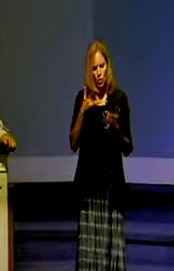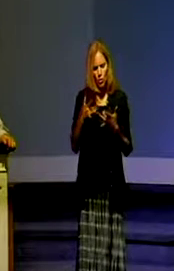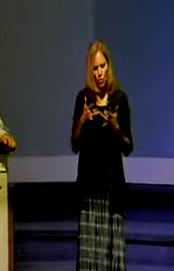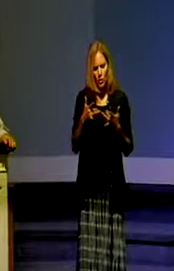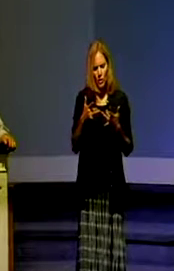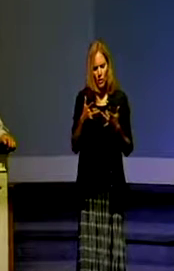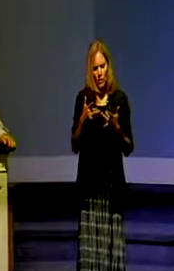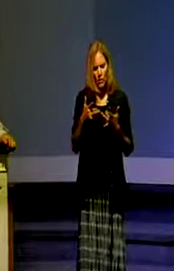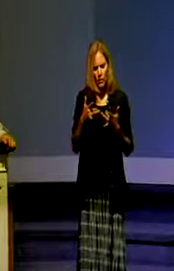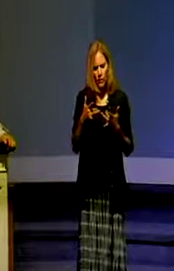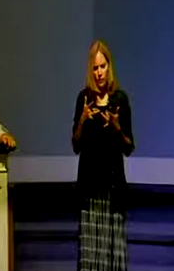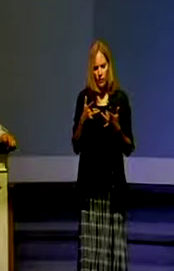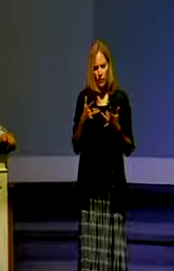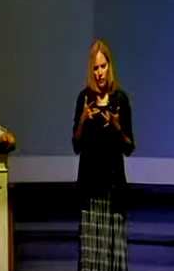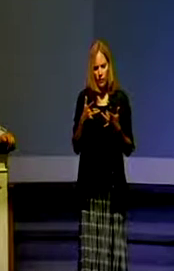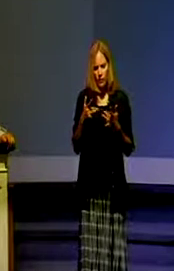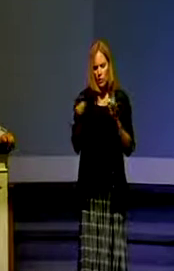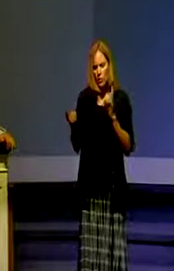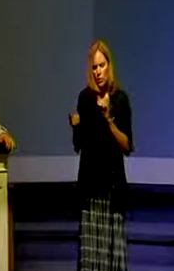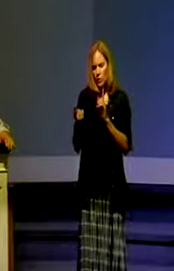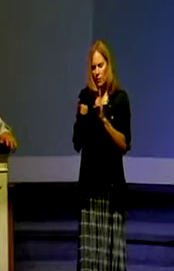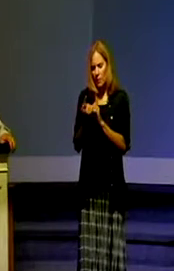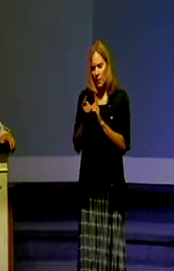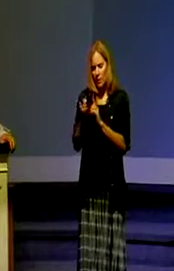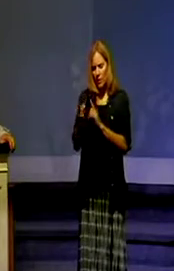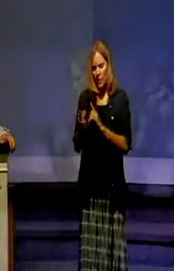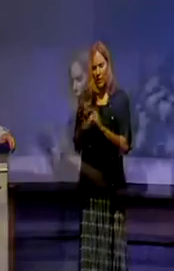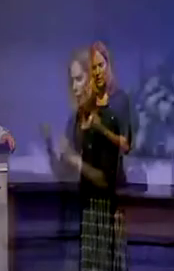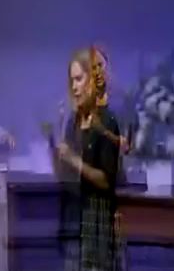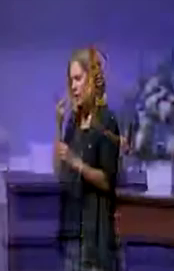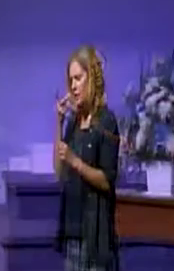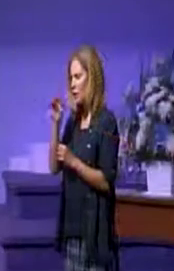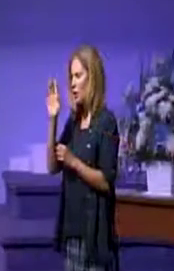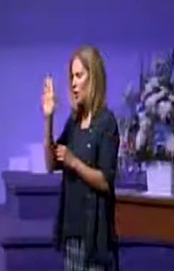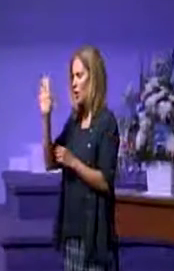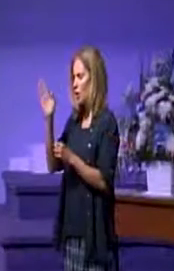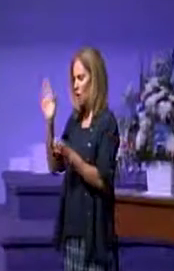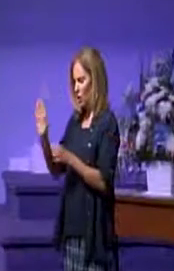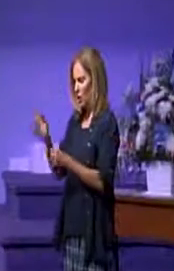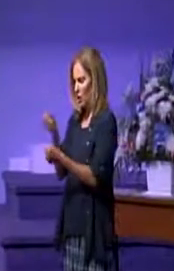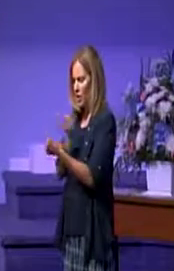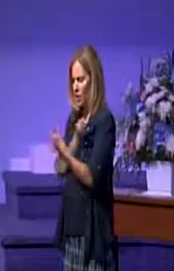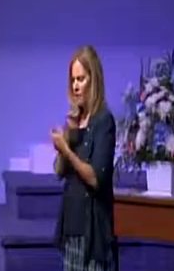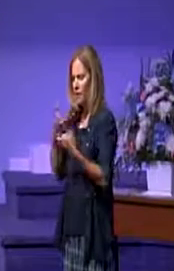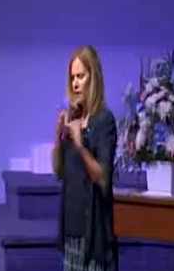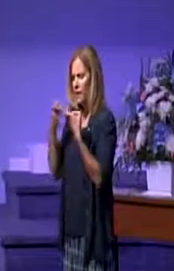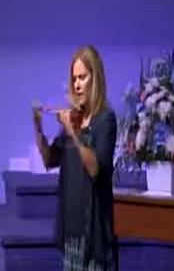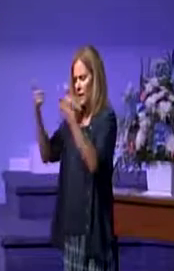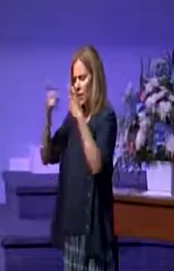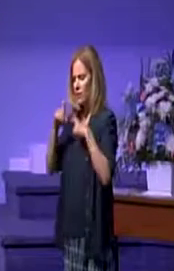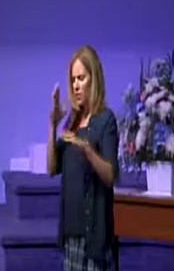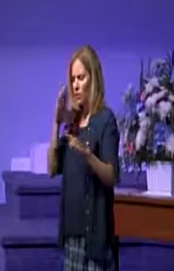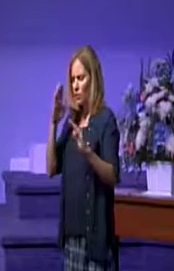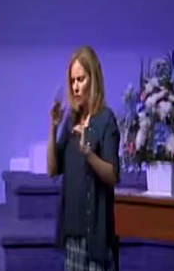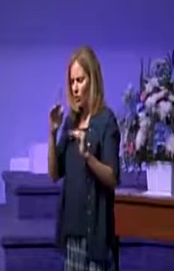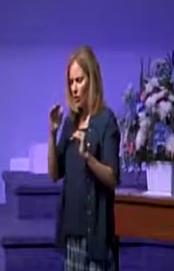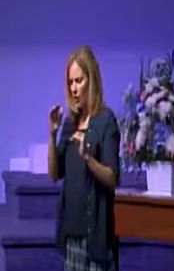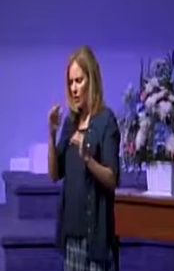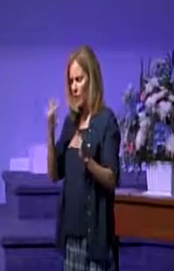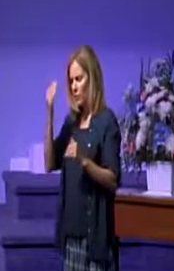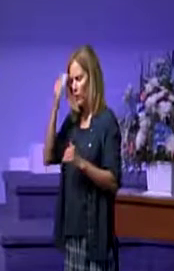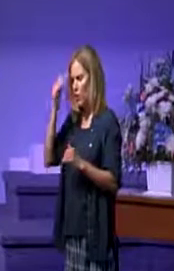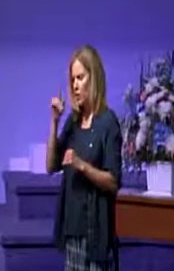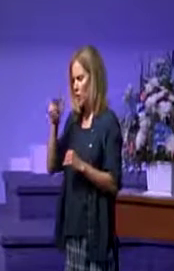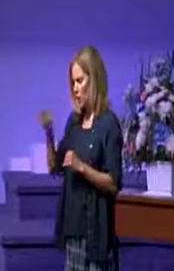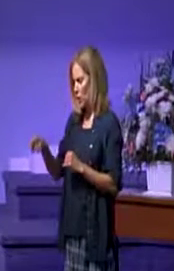to meet with her and see the love she had for you that gives us such hope as we know she's